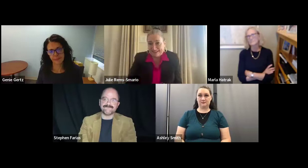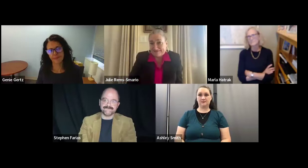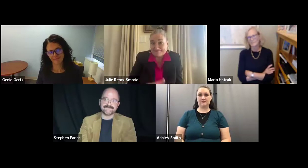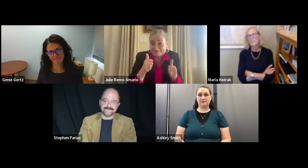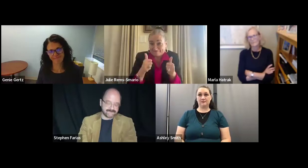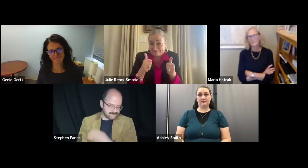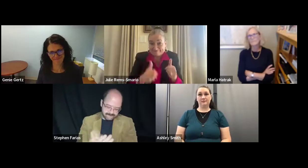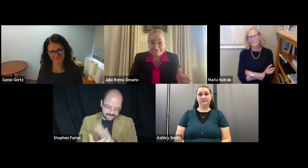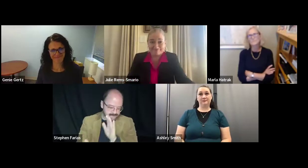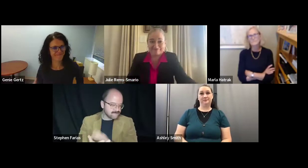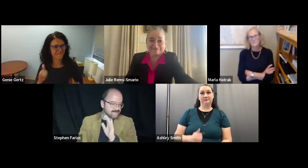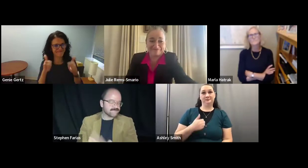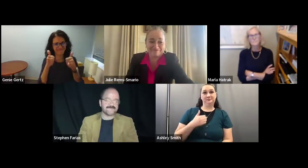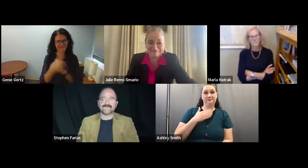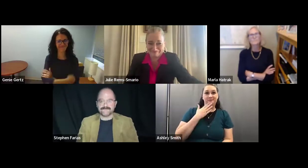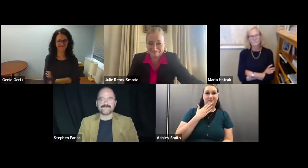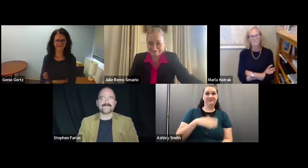that fire within you and let it be your light.